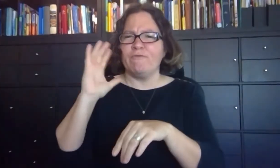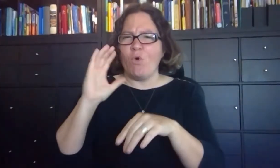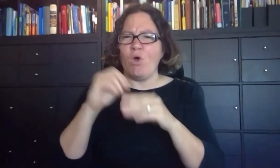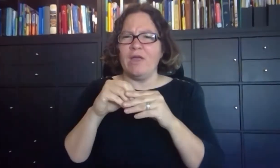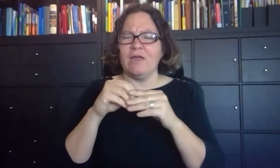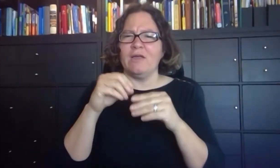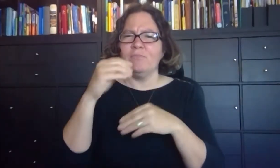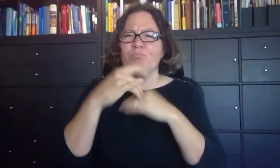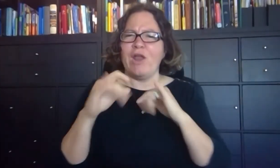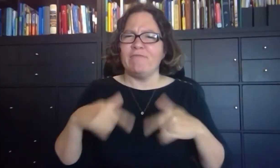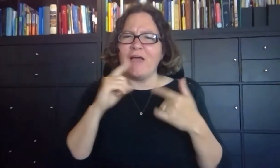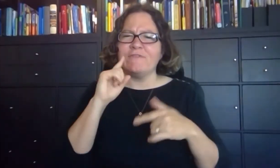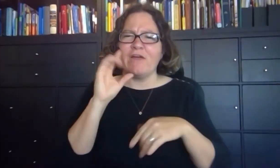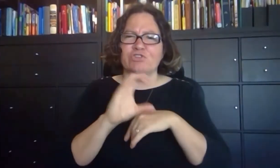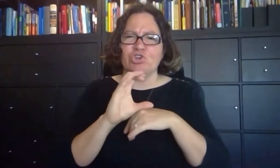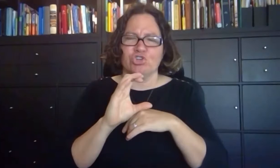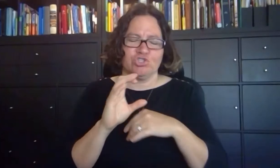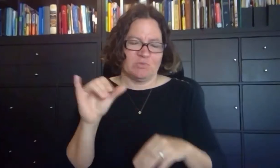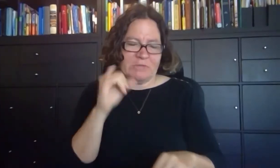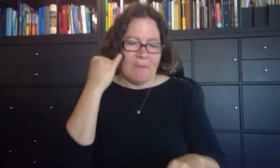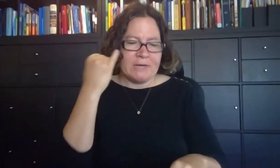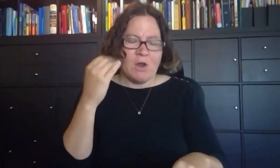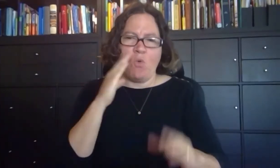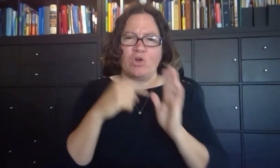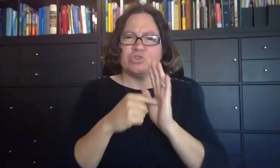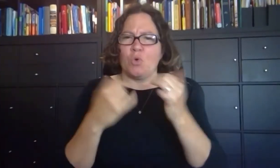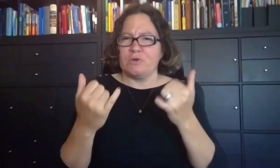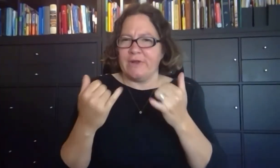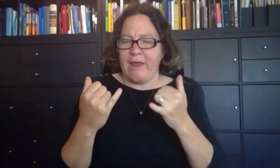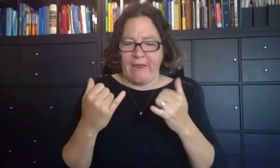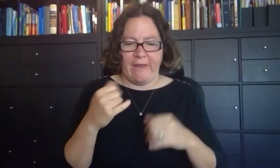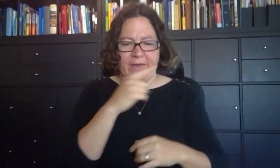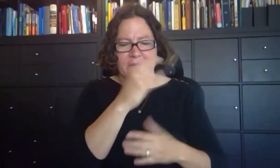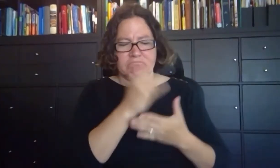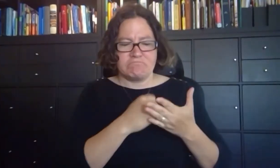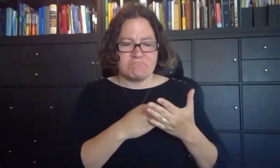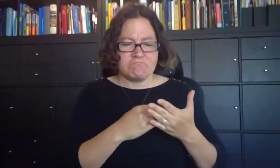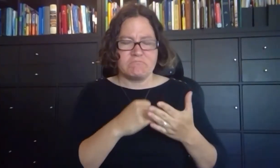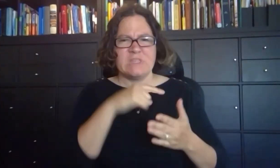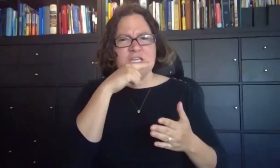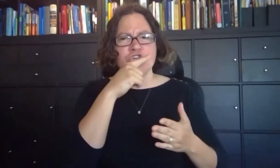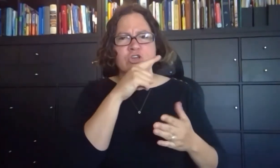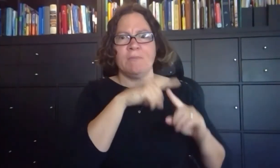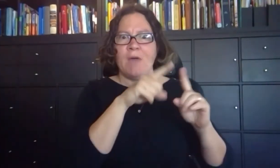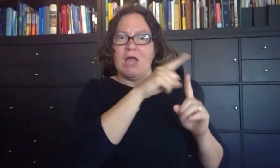reimagined this story. Pastor Michelle has used some of Steve's work at Bread of Life in the